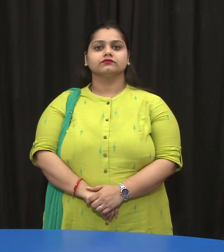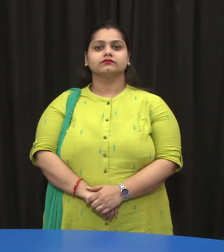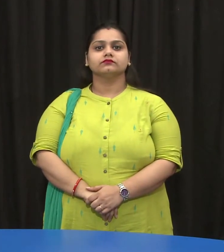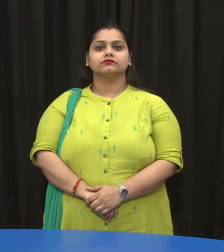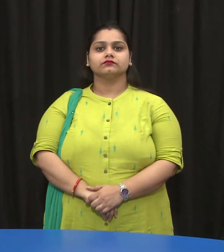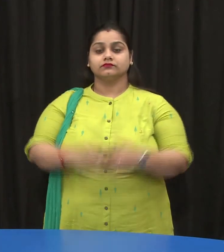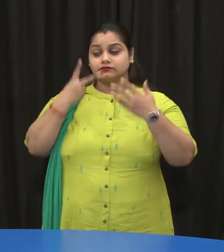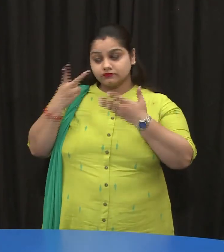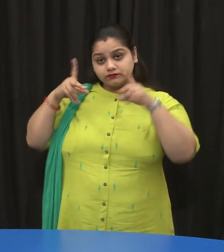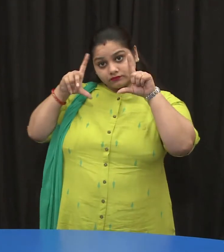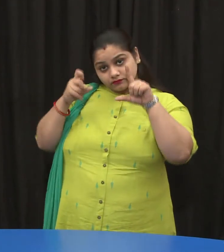Look at this picture.